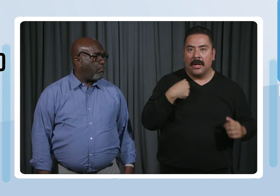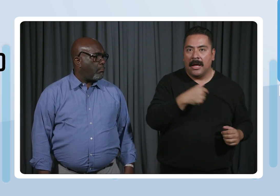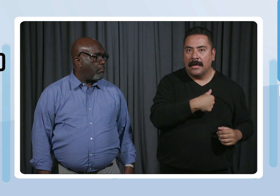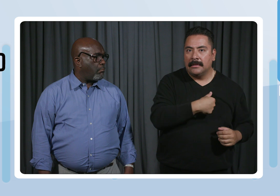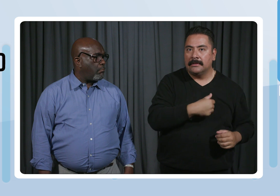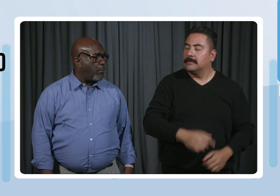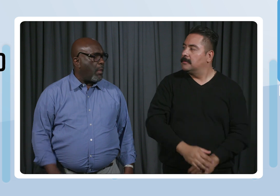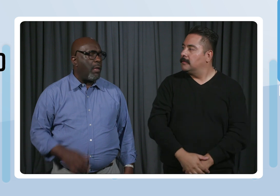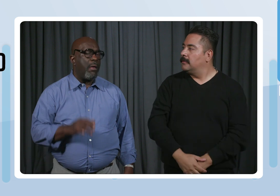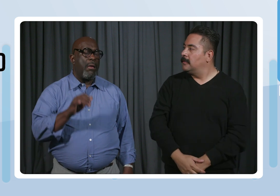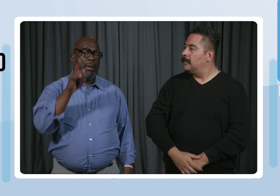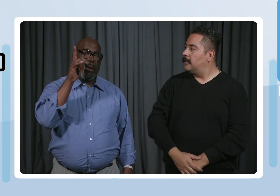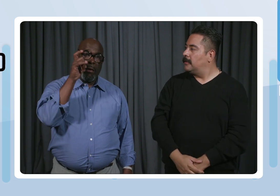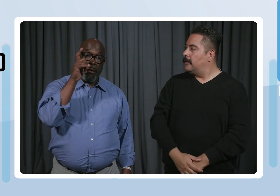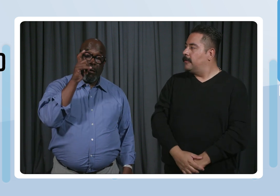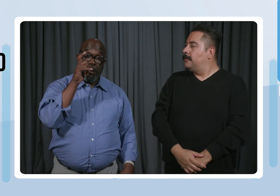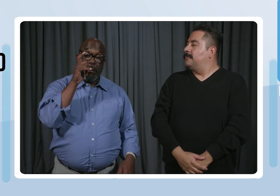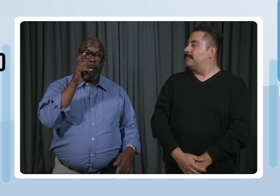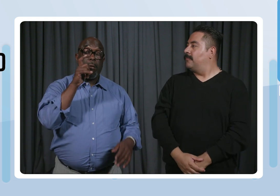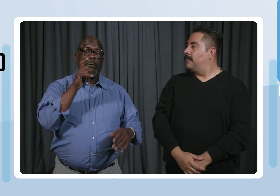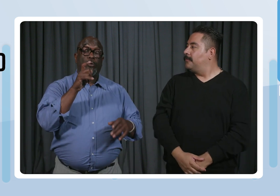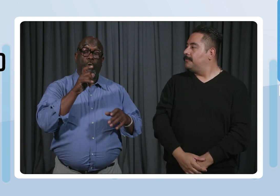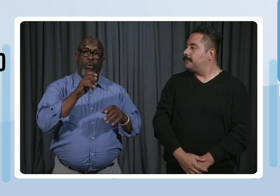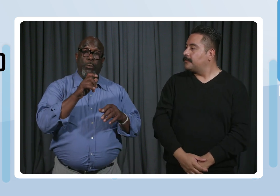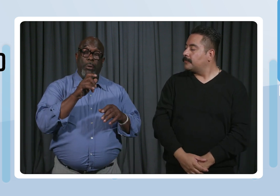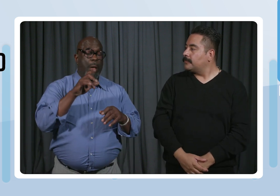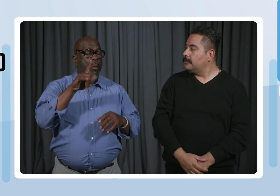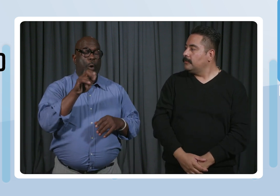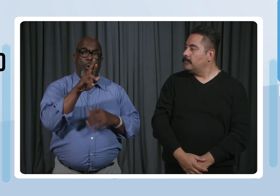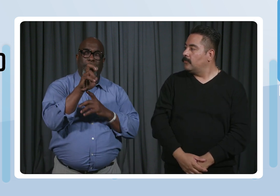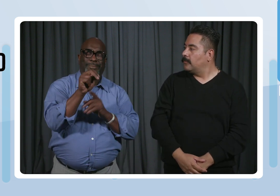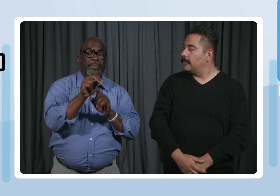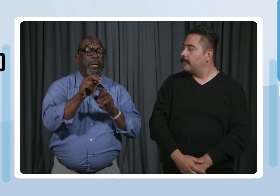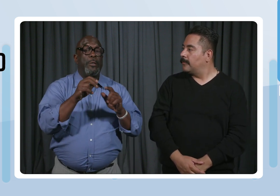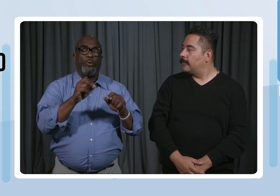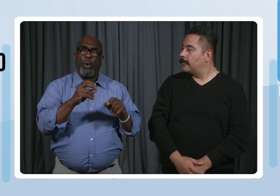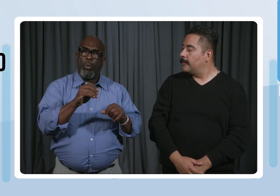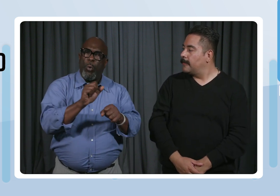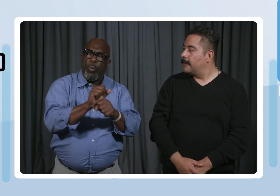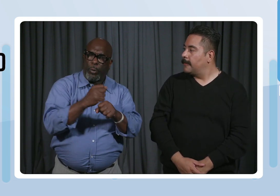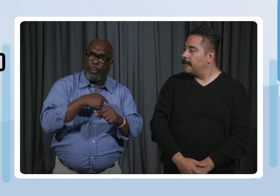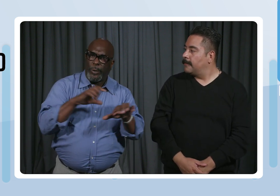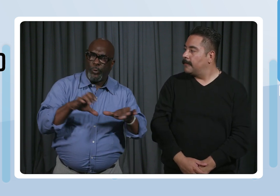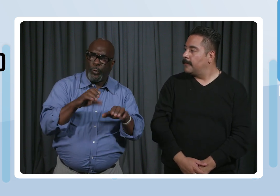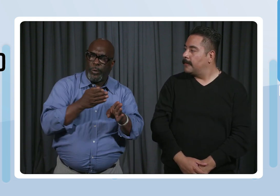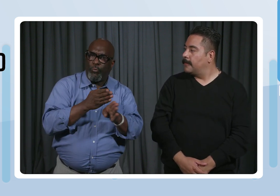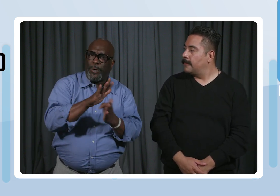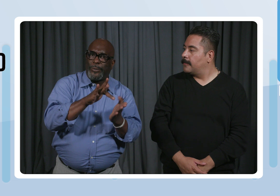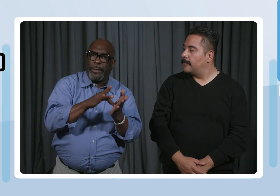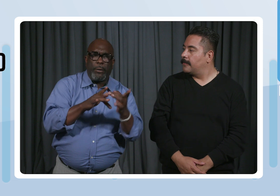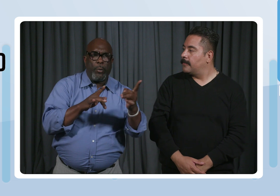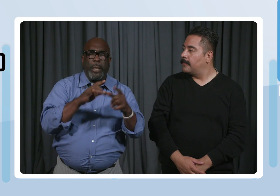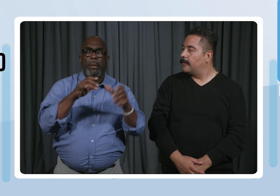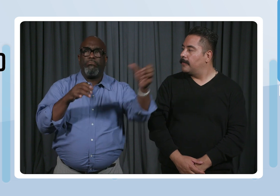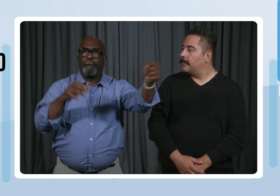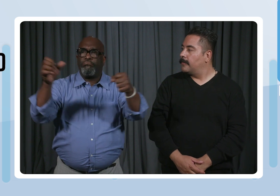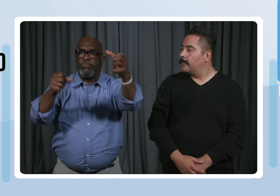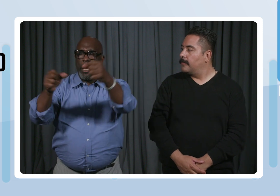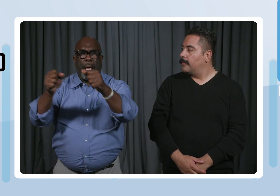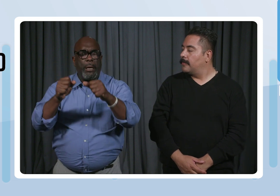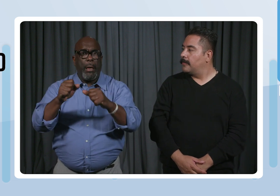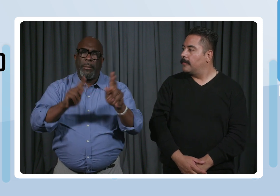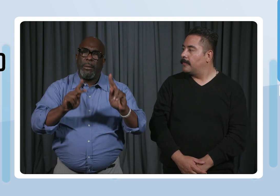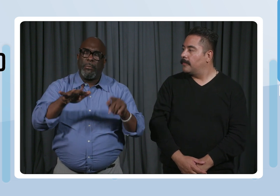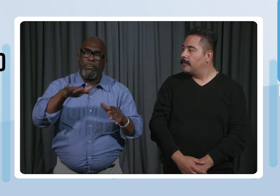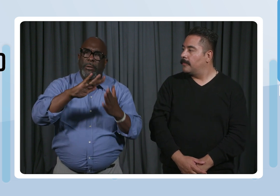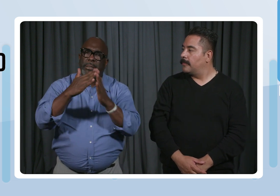the MOPD Career Center is, of course, we work with job seekers with disabilities in the city of Chicago who are seeking employment. We